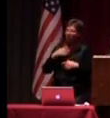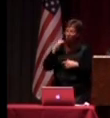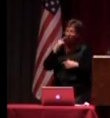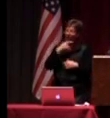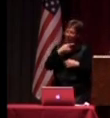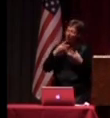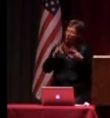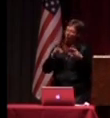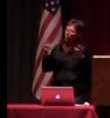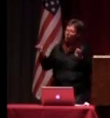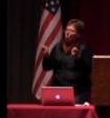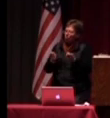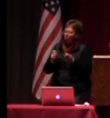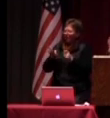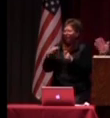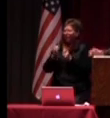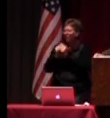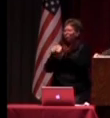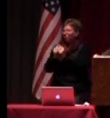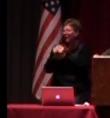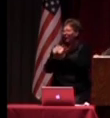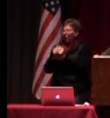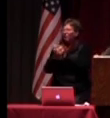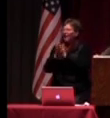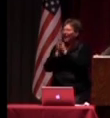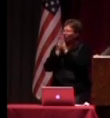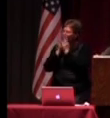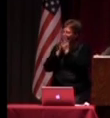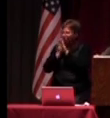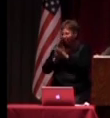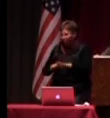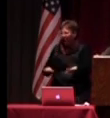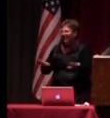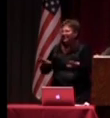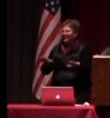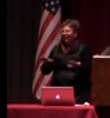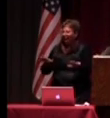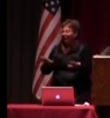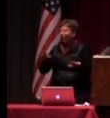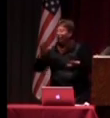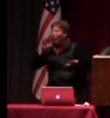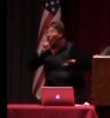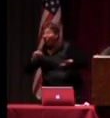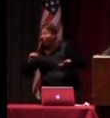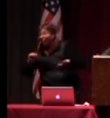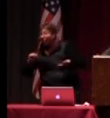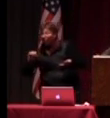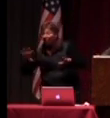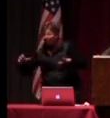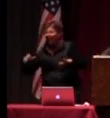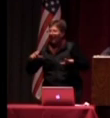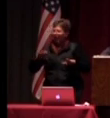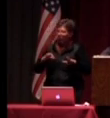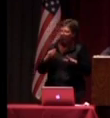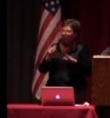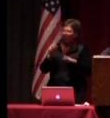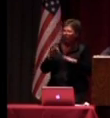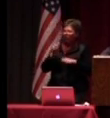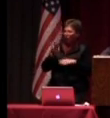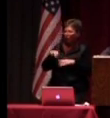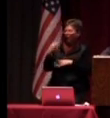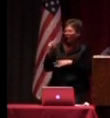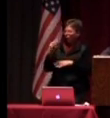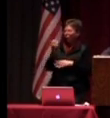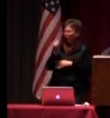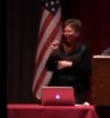the historian Robert Morrissey has said, of reconciling in his person the old regime and the French Revolution. And of course, the defining